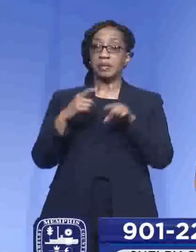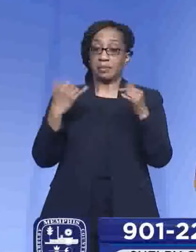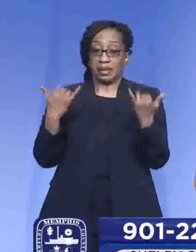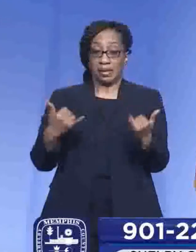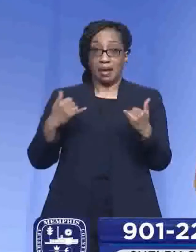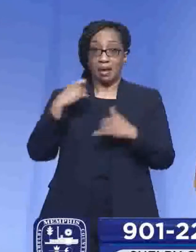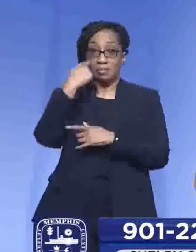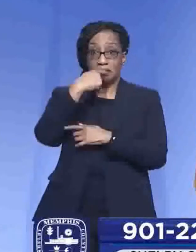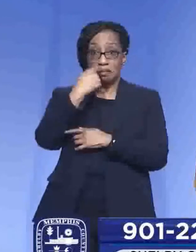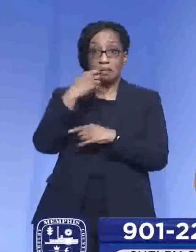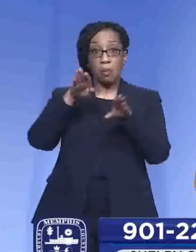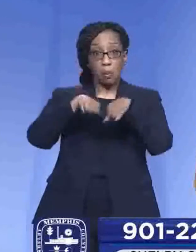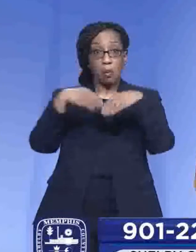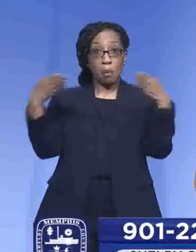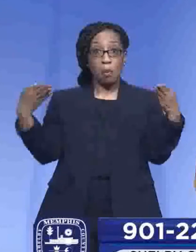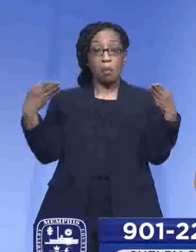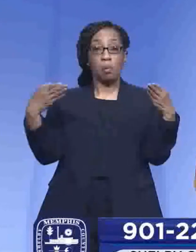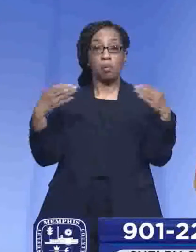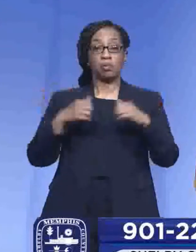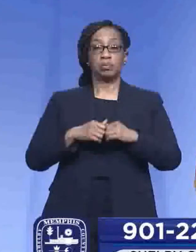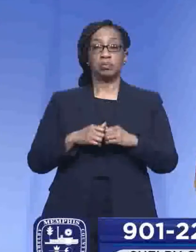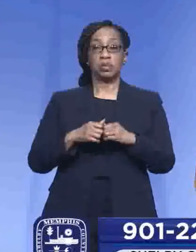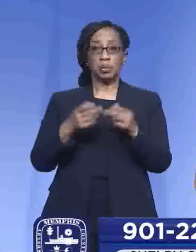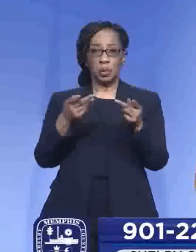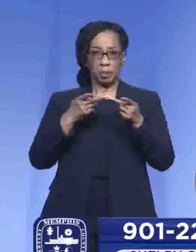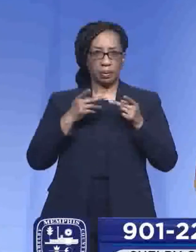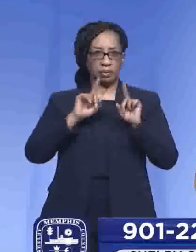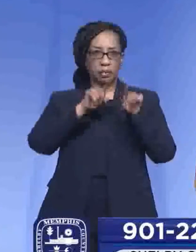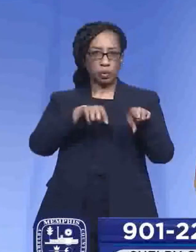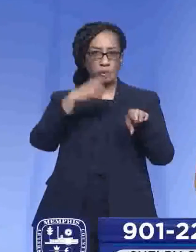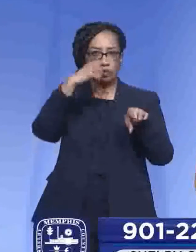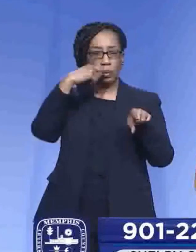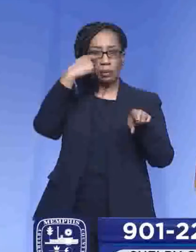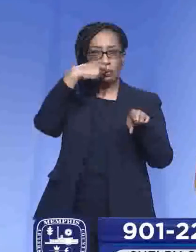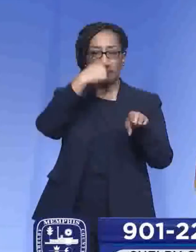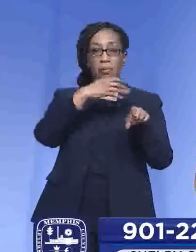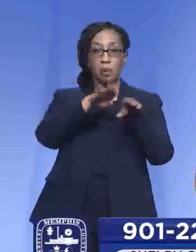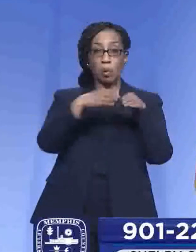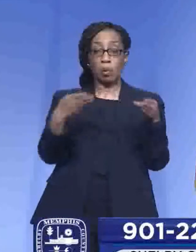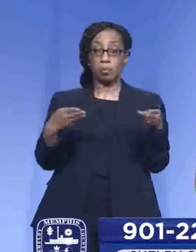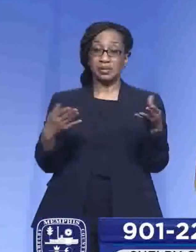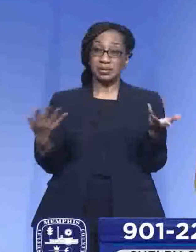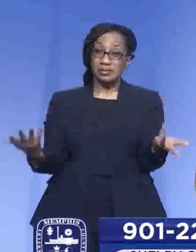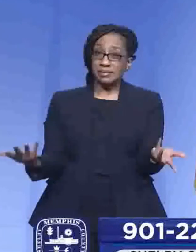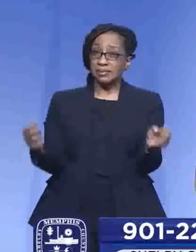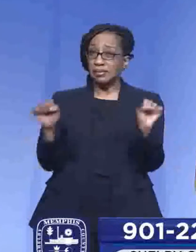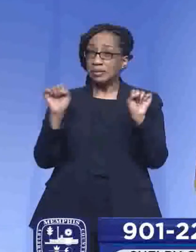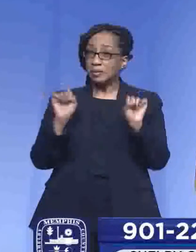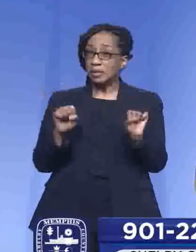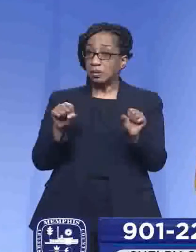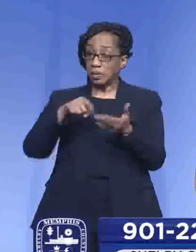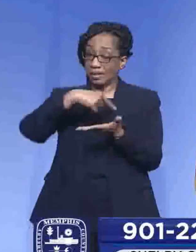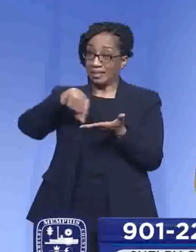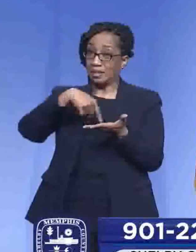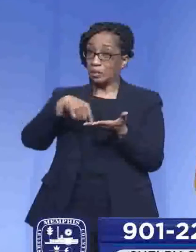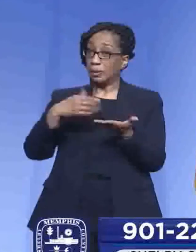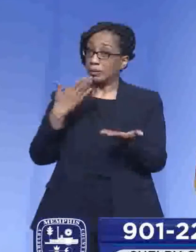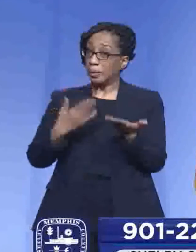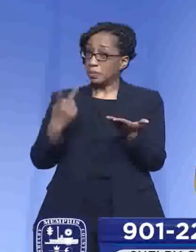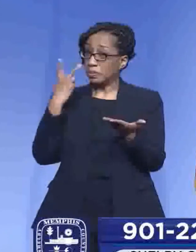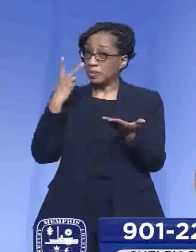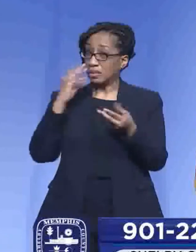full operation. And as we warned last week, we wouldn't be surprised if this week we saw an